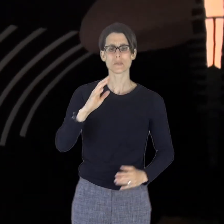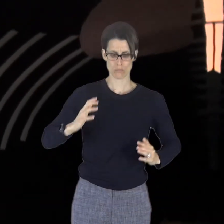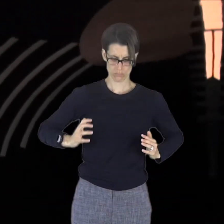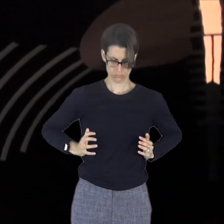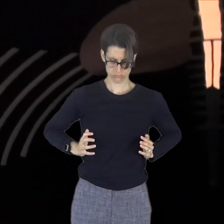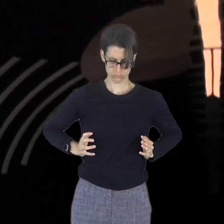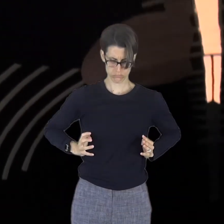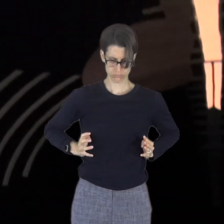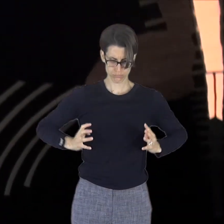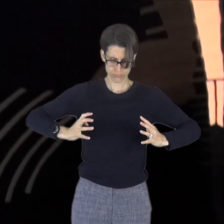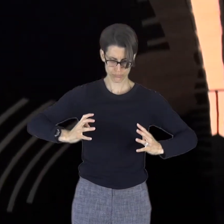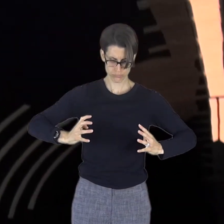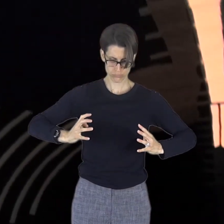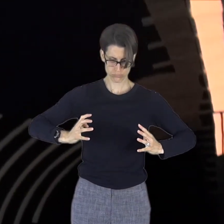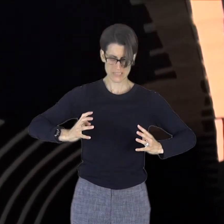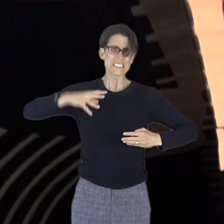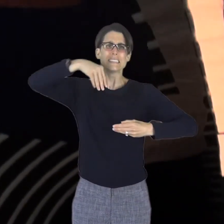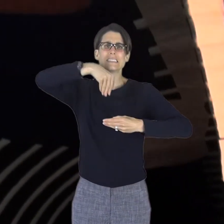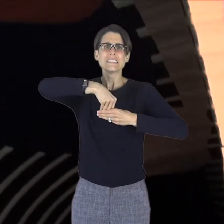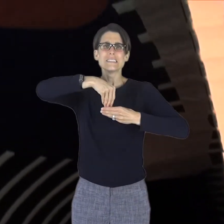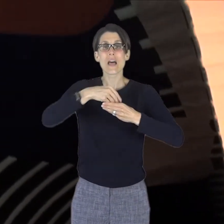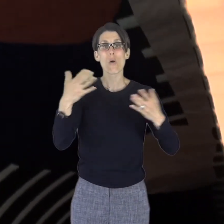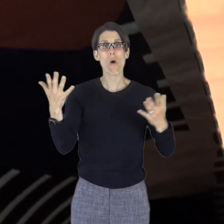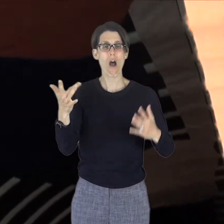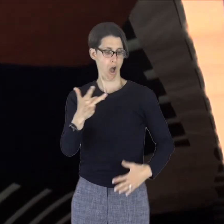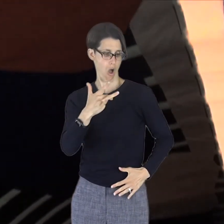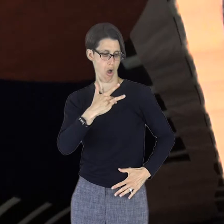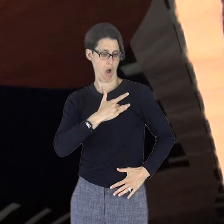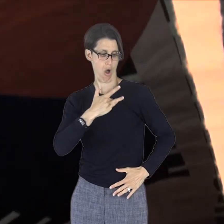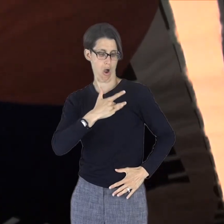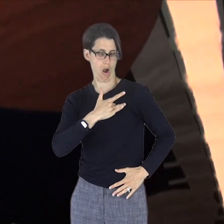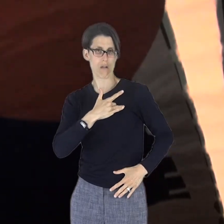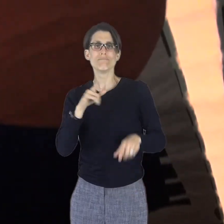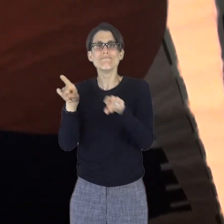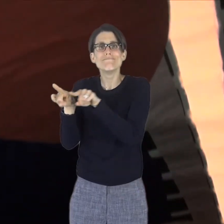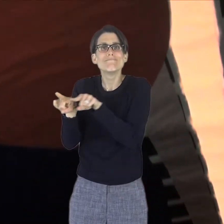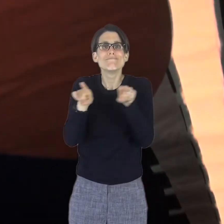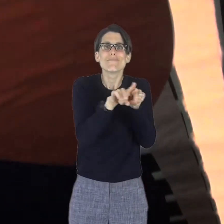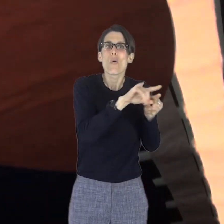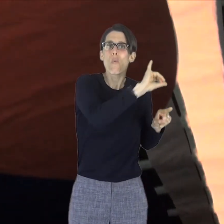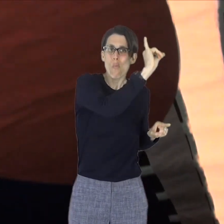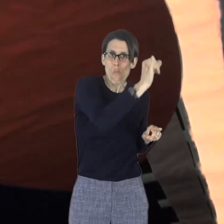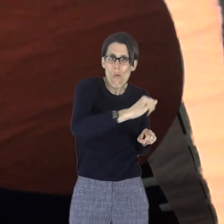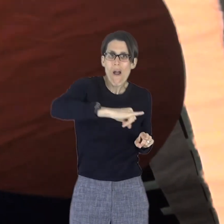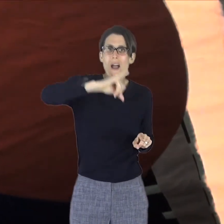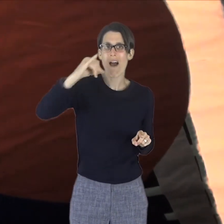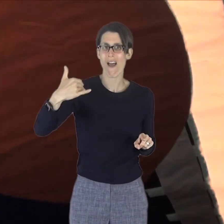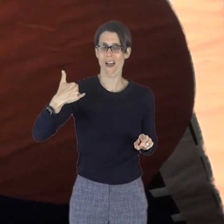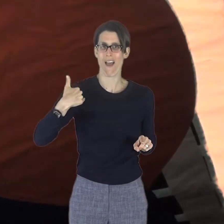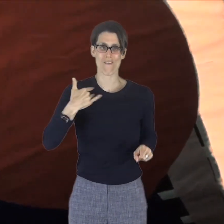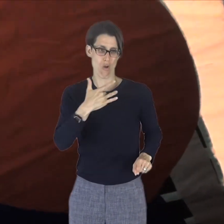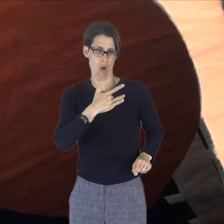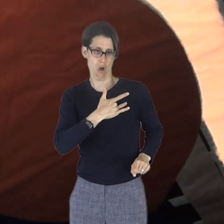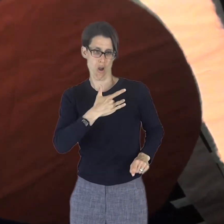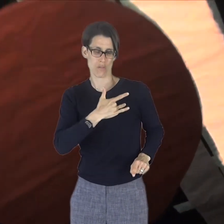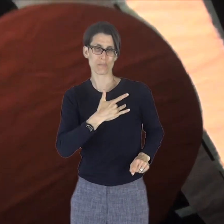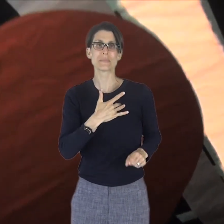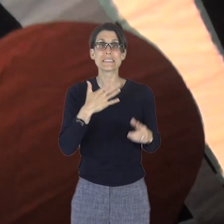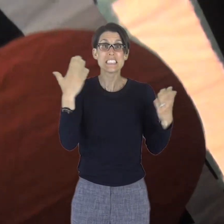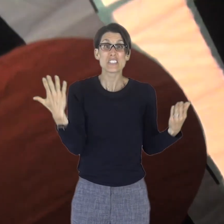Inside your rib cage is a really important body part, your heart. Whales have a heart too.